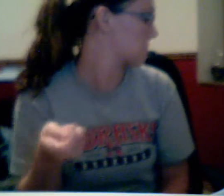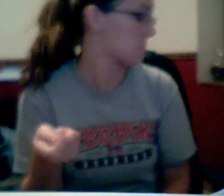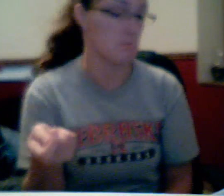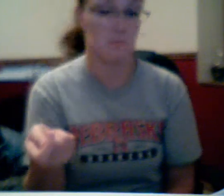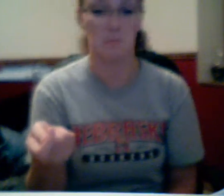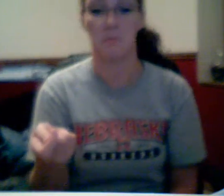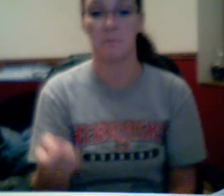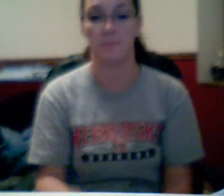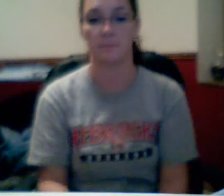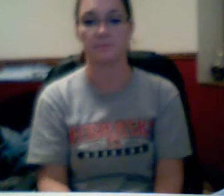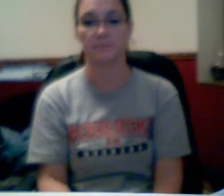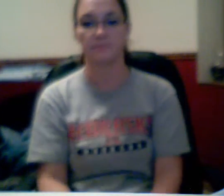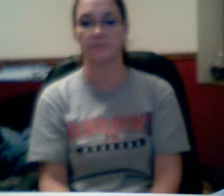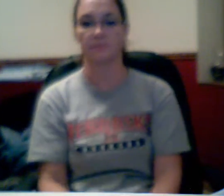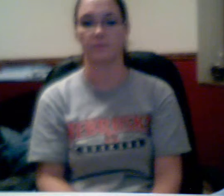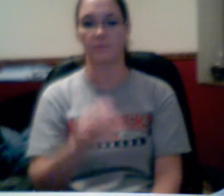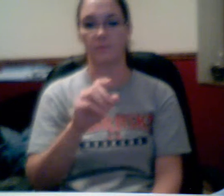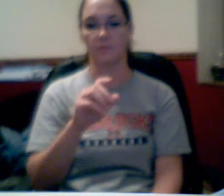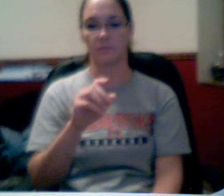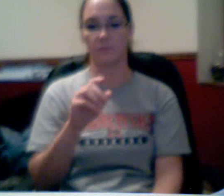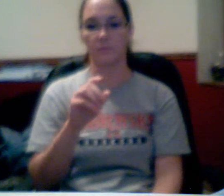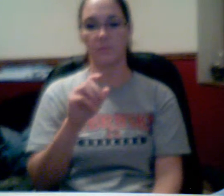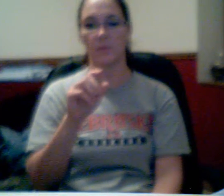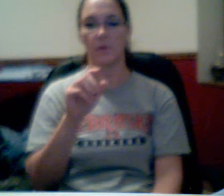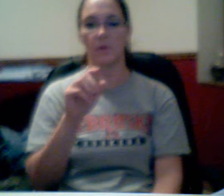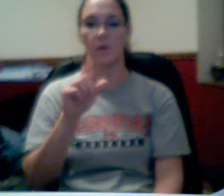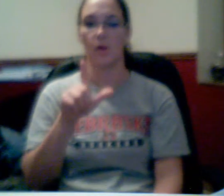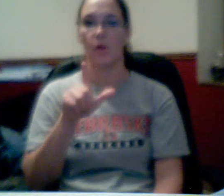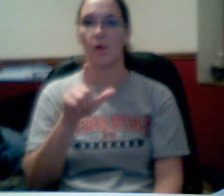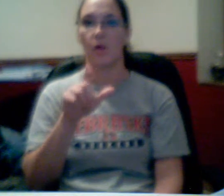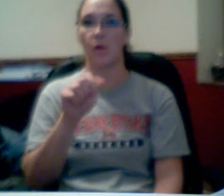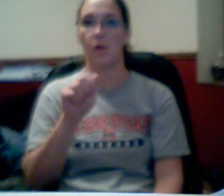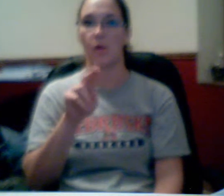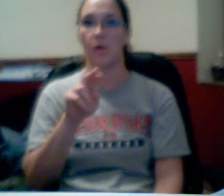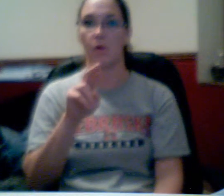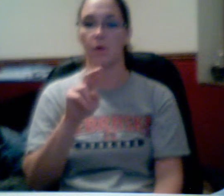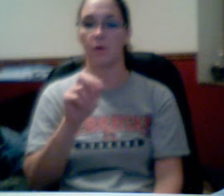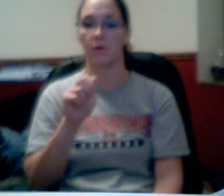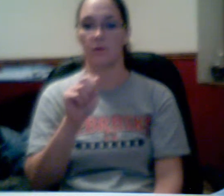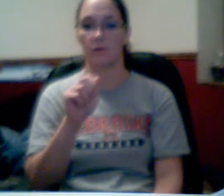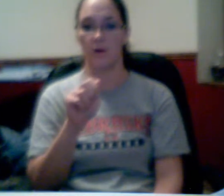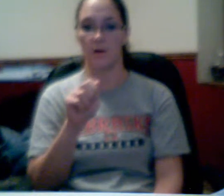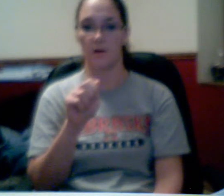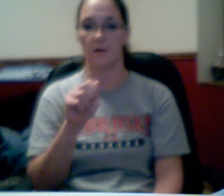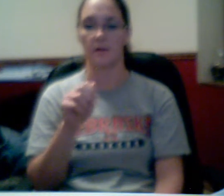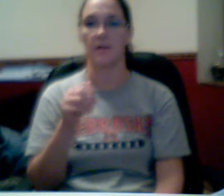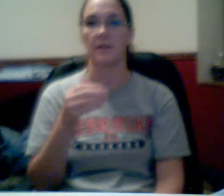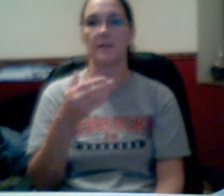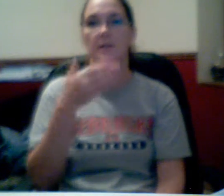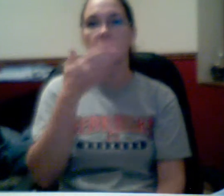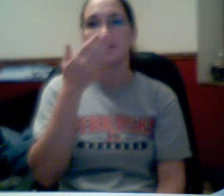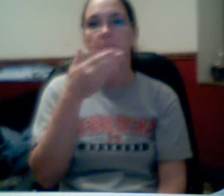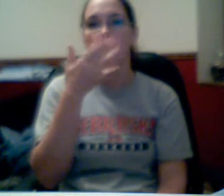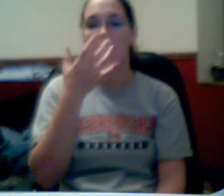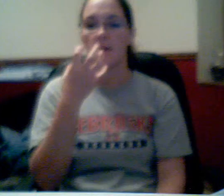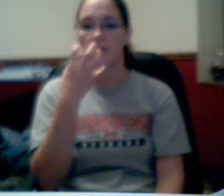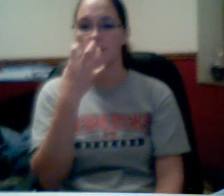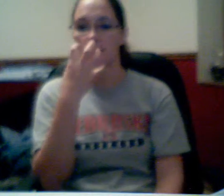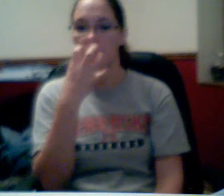snake had a gentle look. Laura knew that garter snakes will not harm anyone, and they are good to have on a farm because they eat